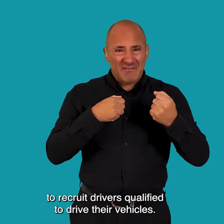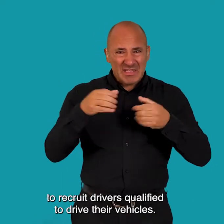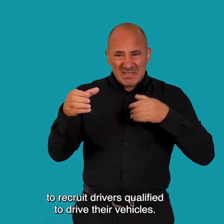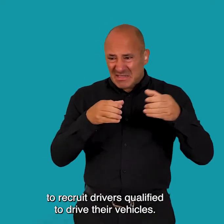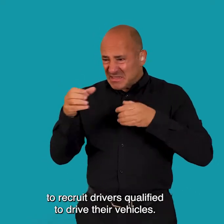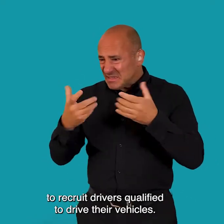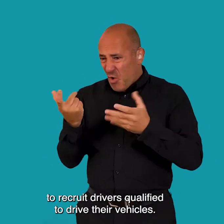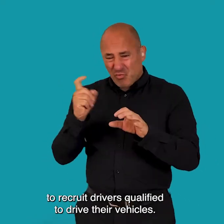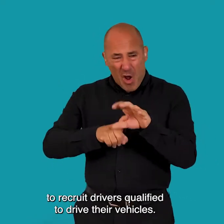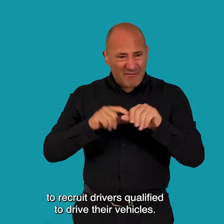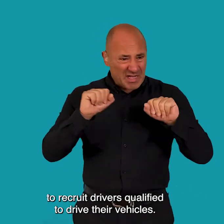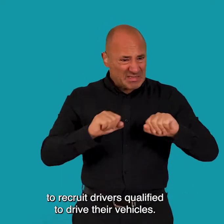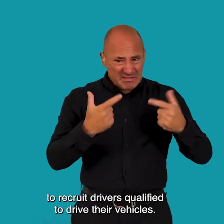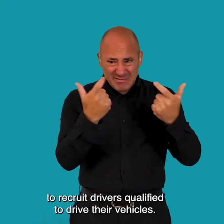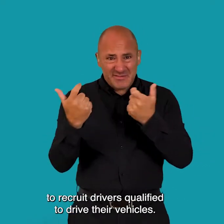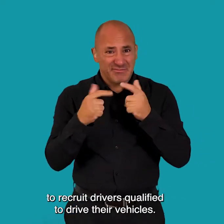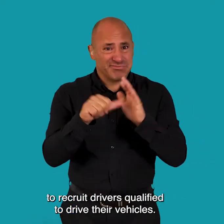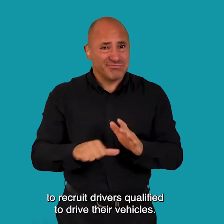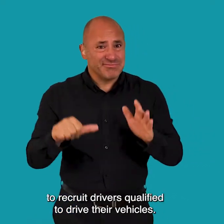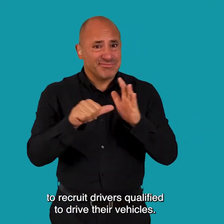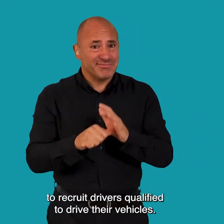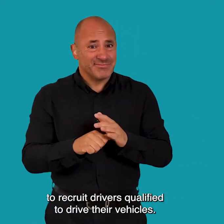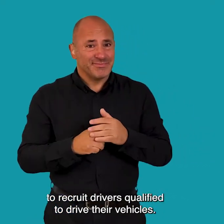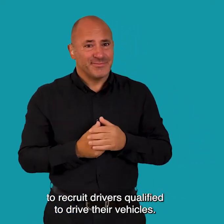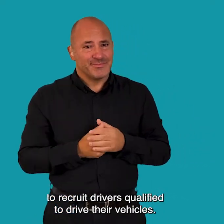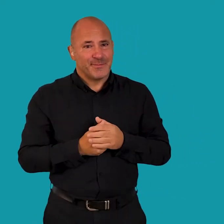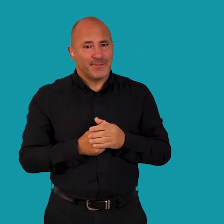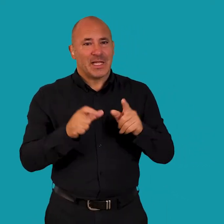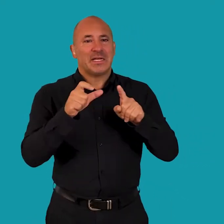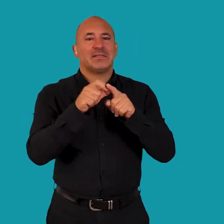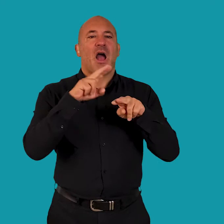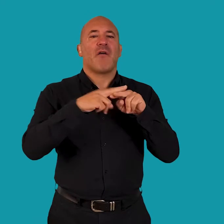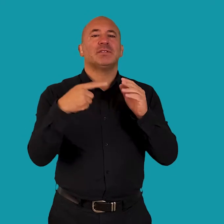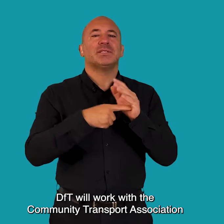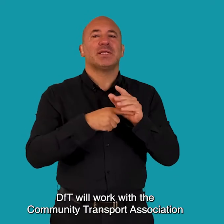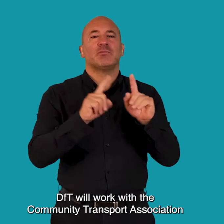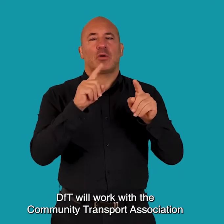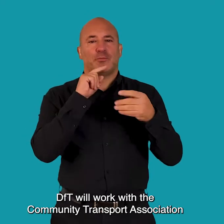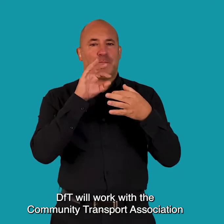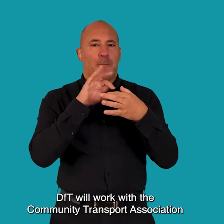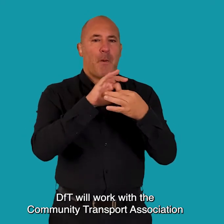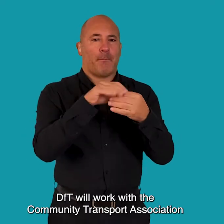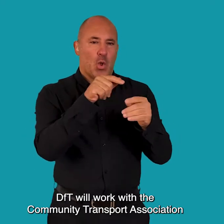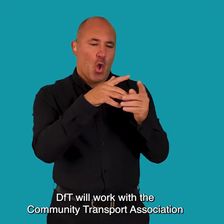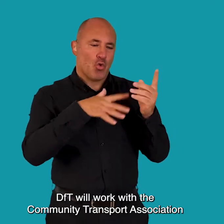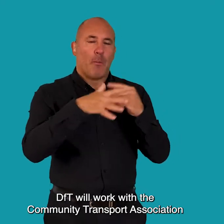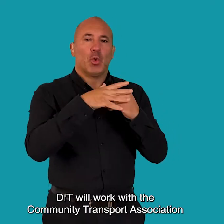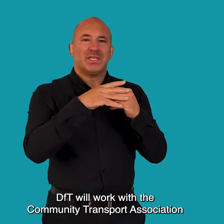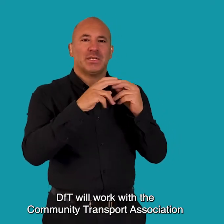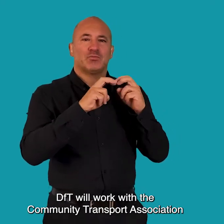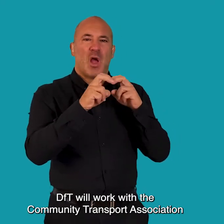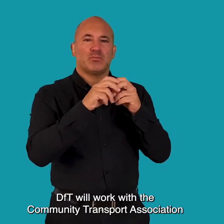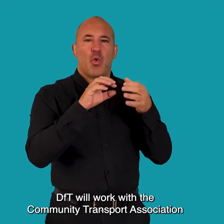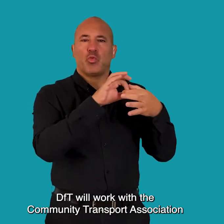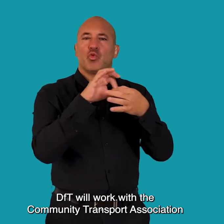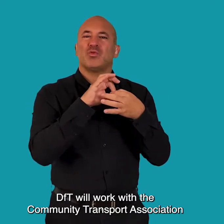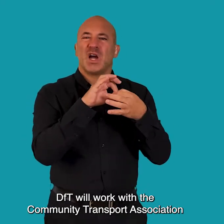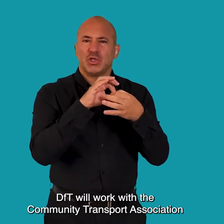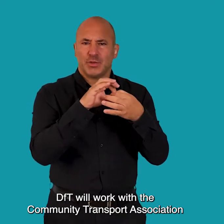recruit drivers qualified to drive their vehicles. DFT will work with the Community Transport